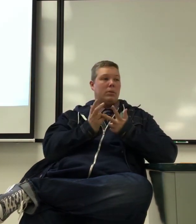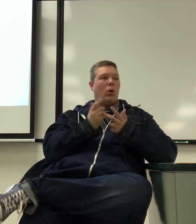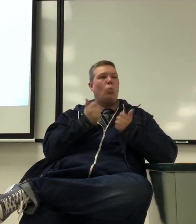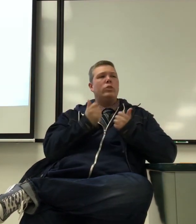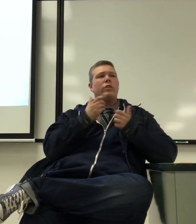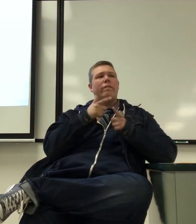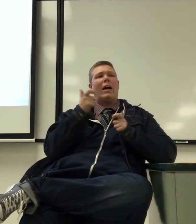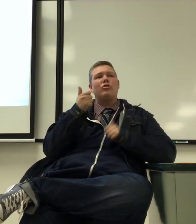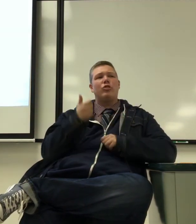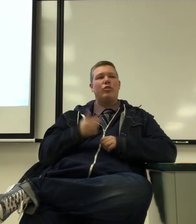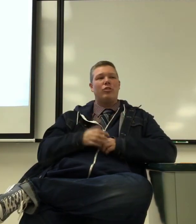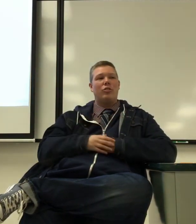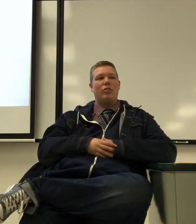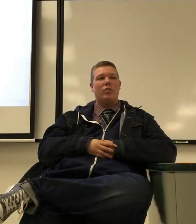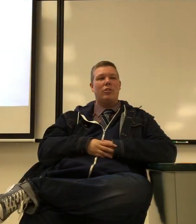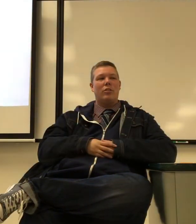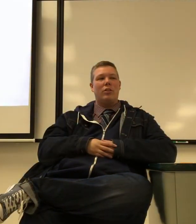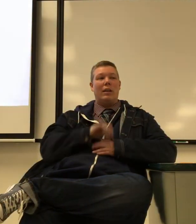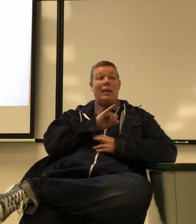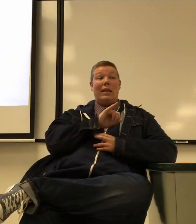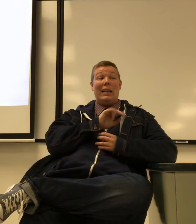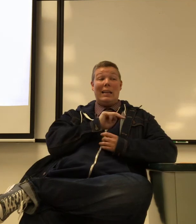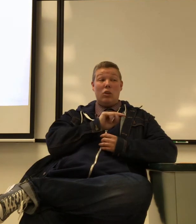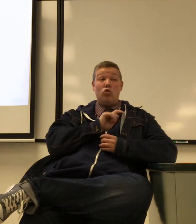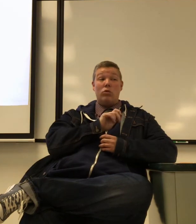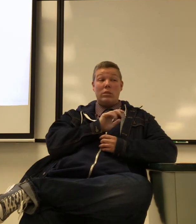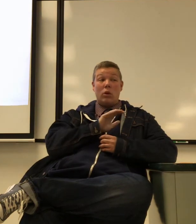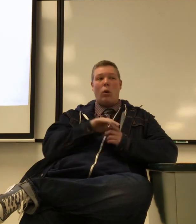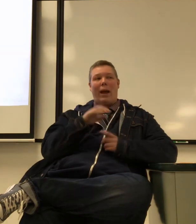faster? Intrinsic or extrinsic?